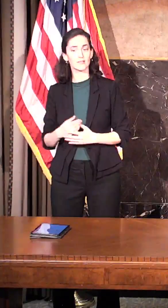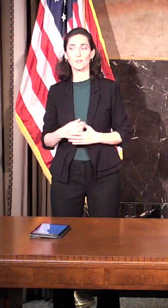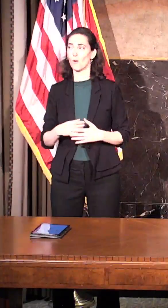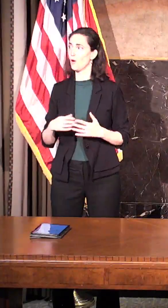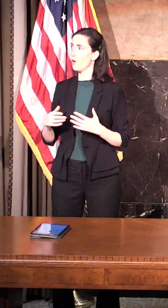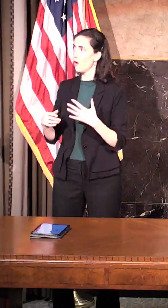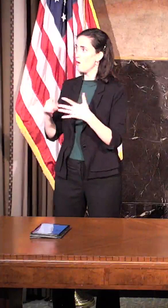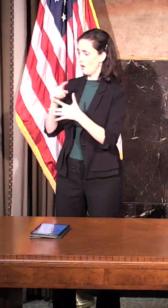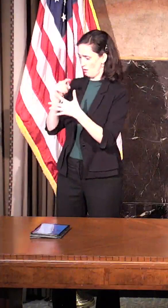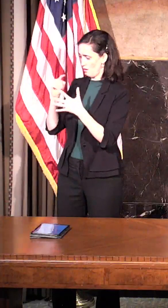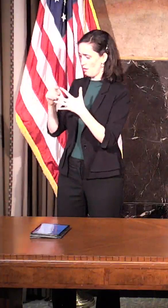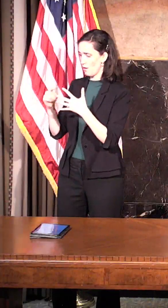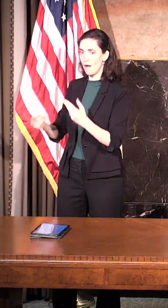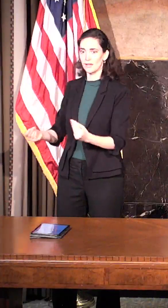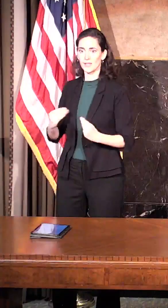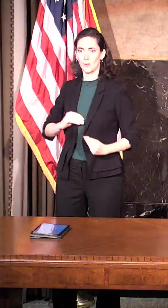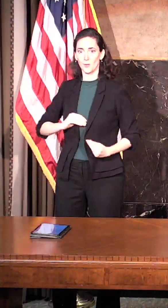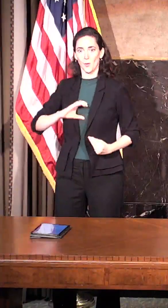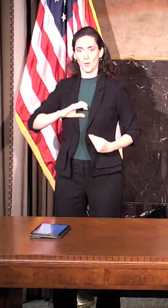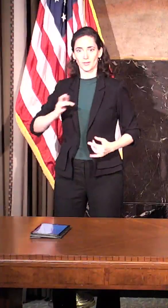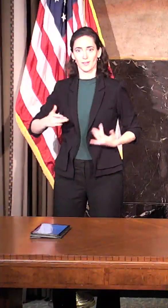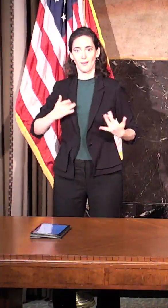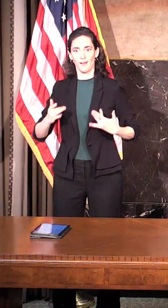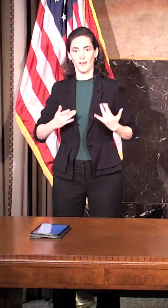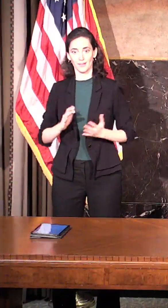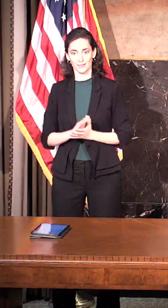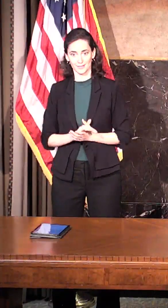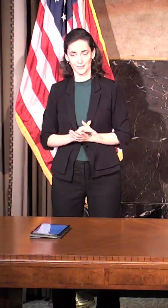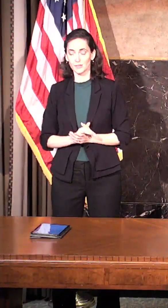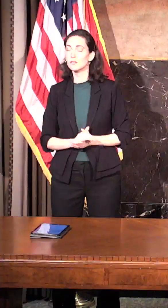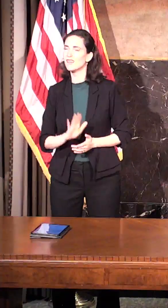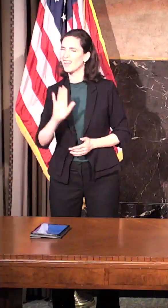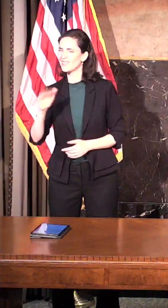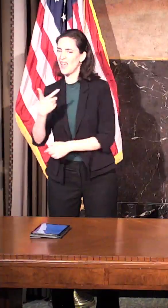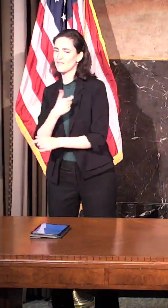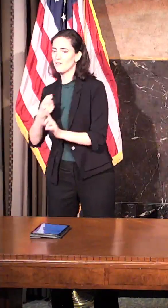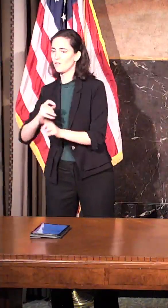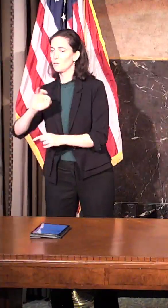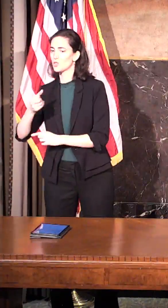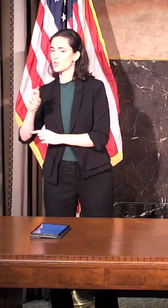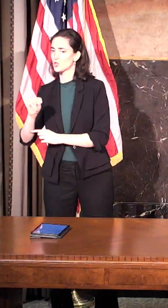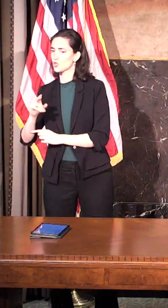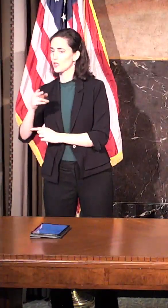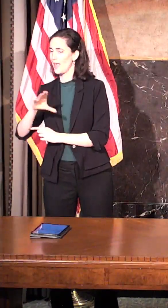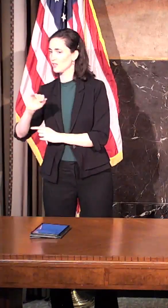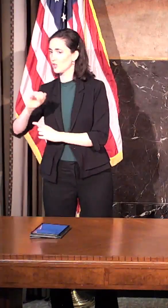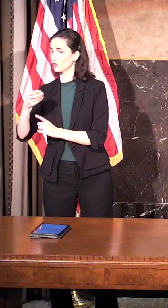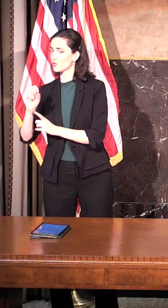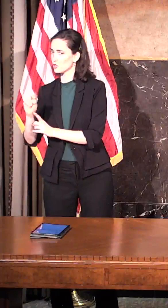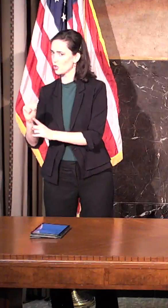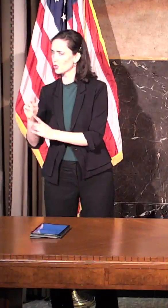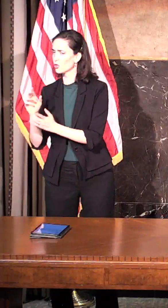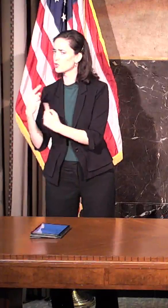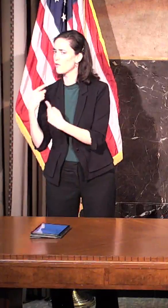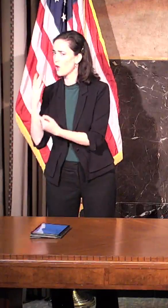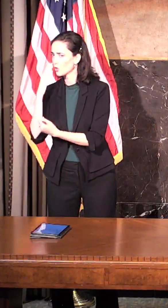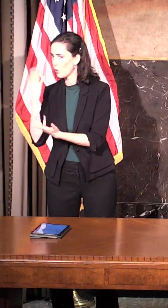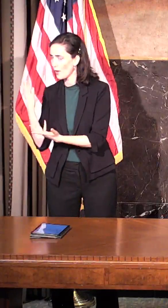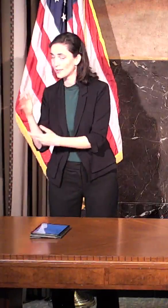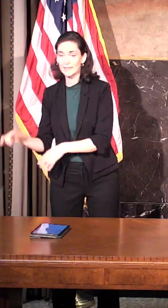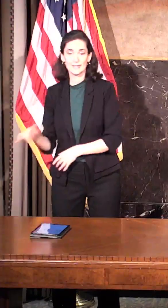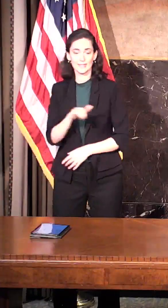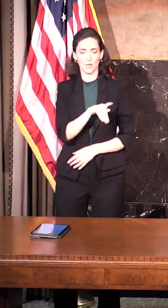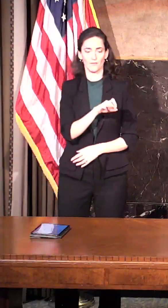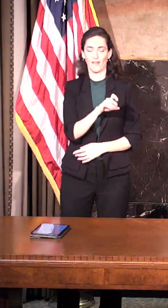that is really, really encouraging to us. What we know about the Johnson & Johnson vaccine so far is that just like Pfizer